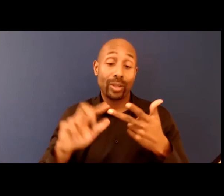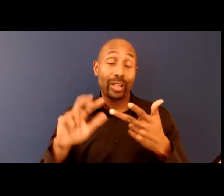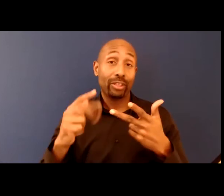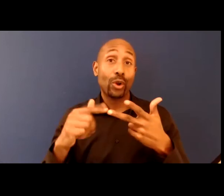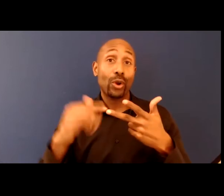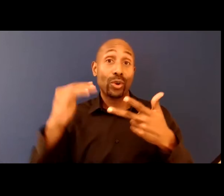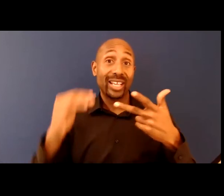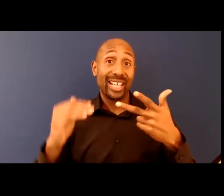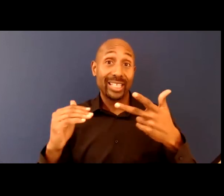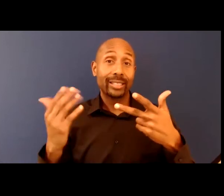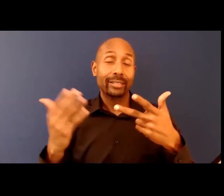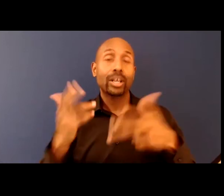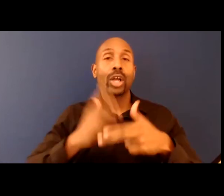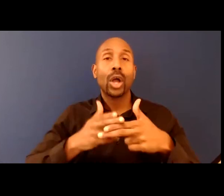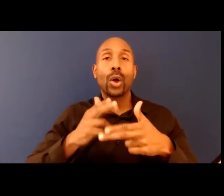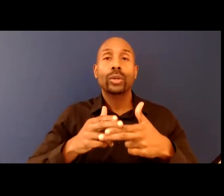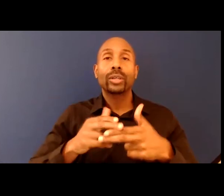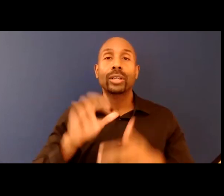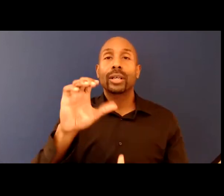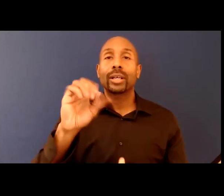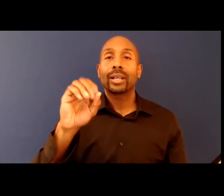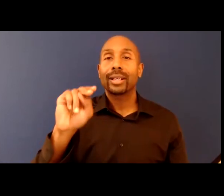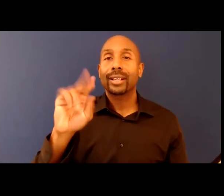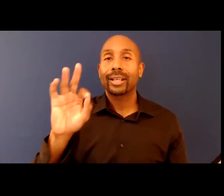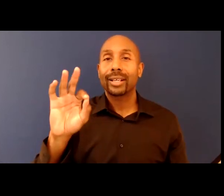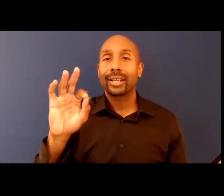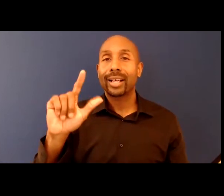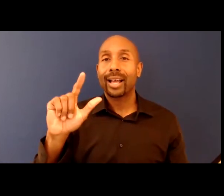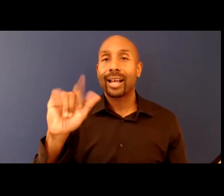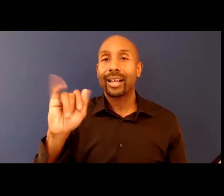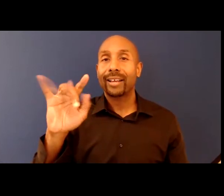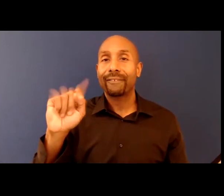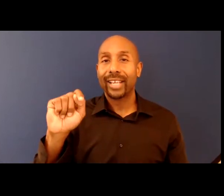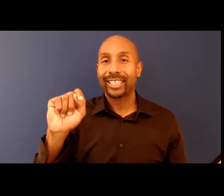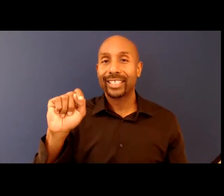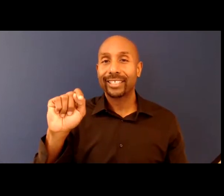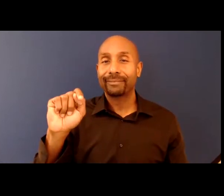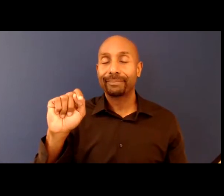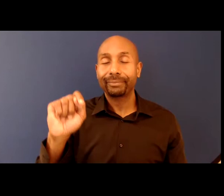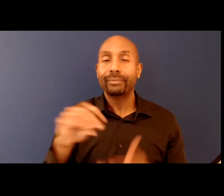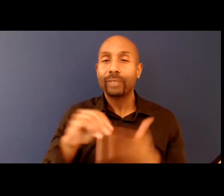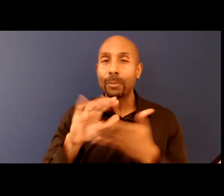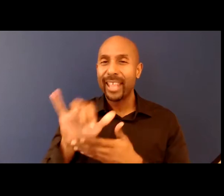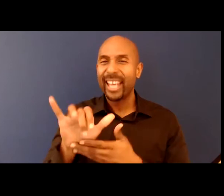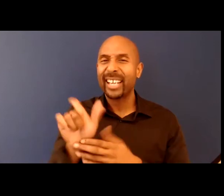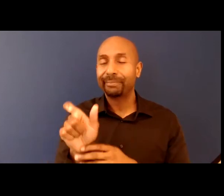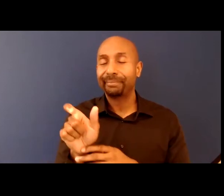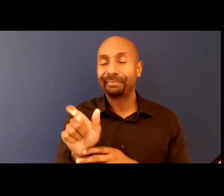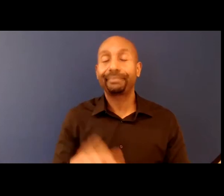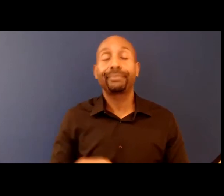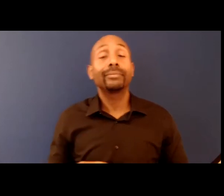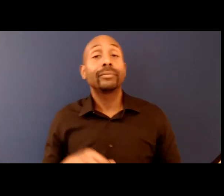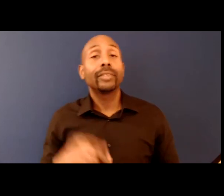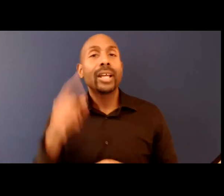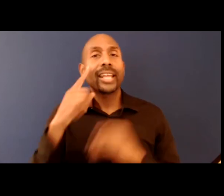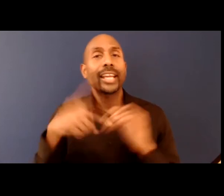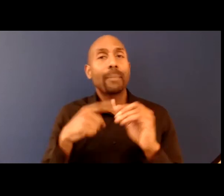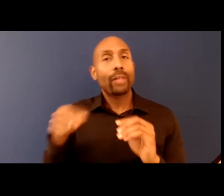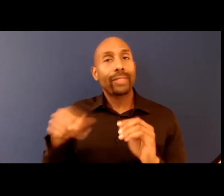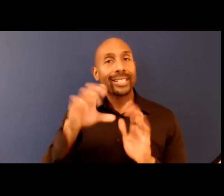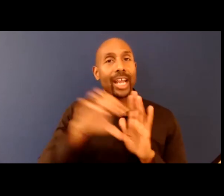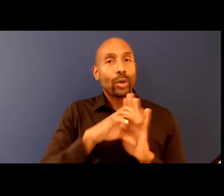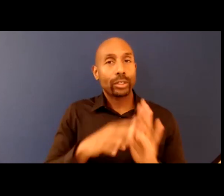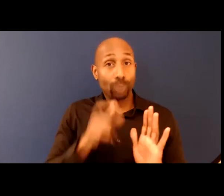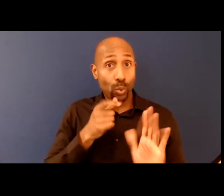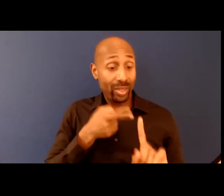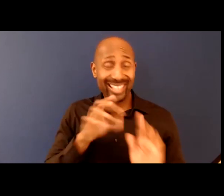And I would like for you to, thinking about this character yourself in that setting where